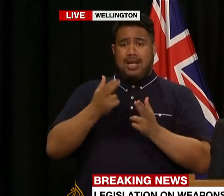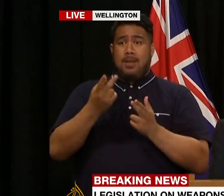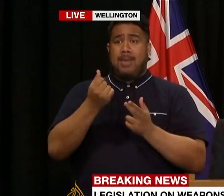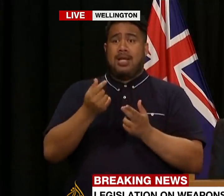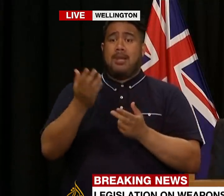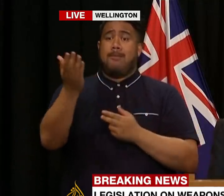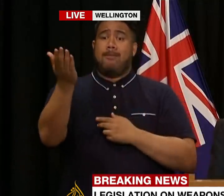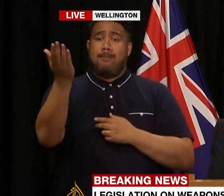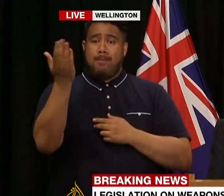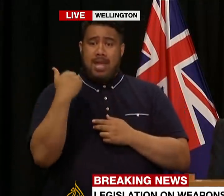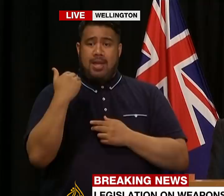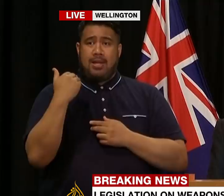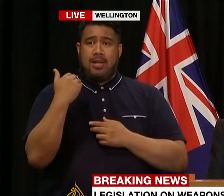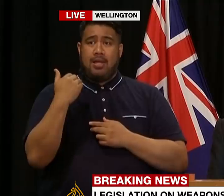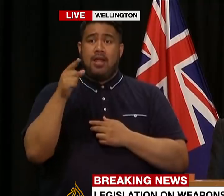the weapons date back to